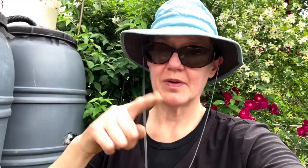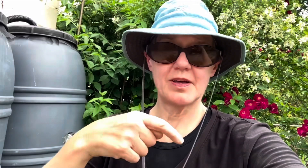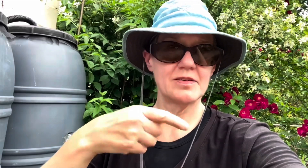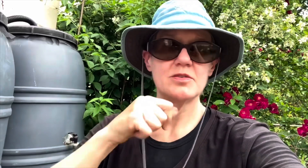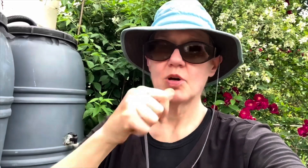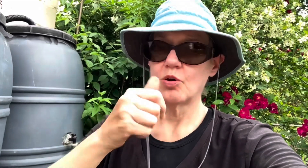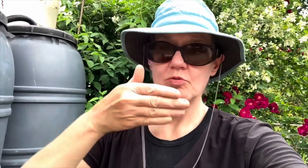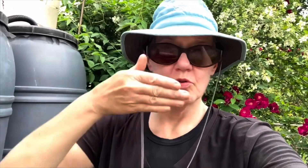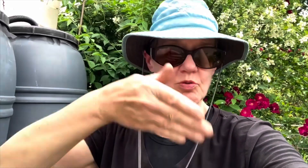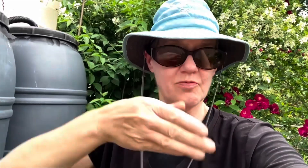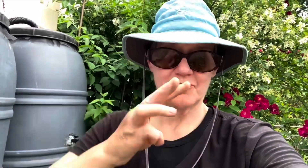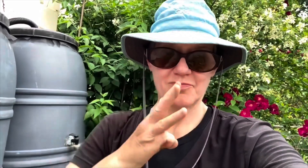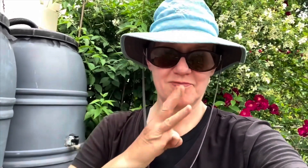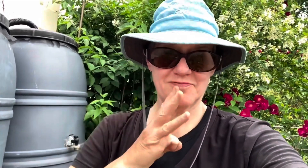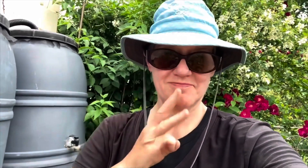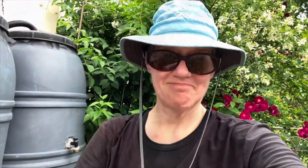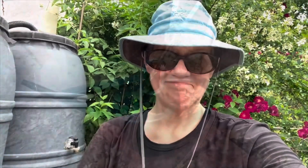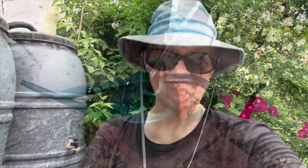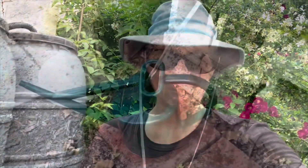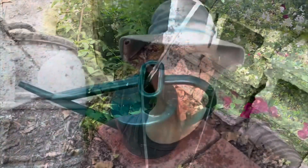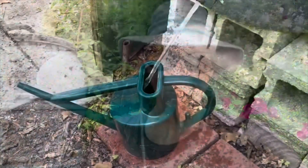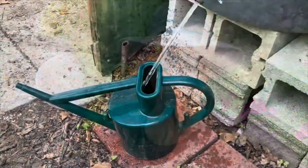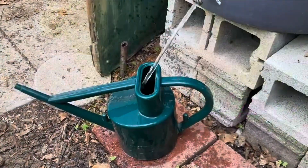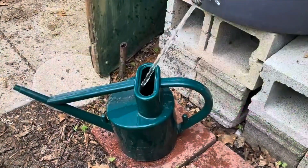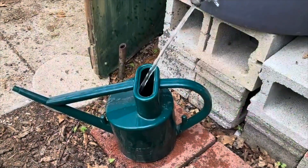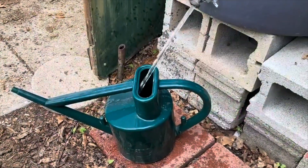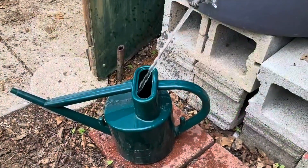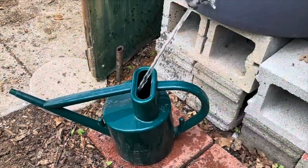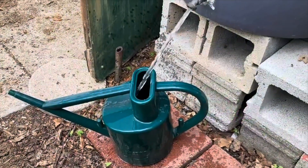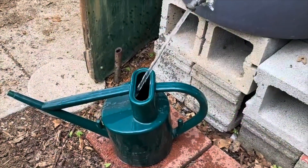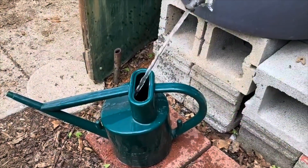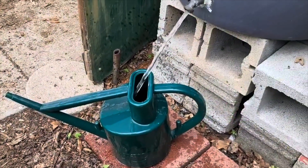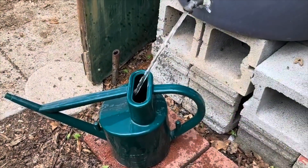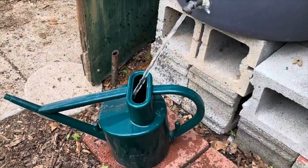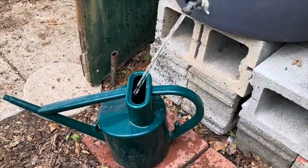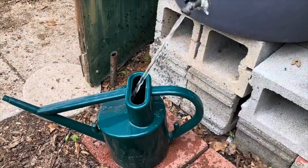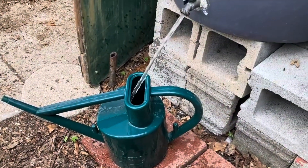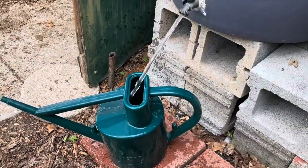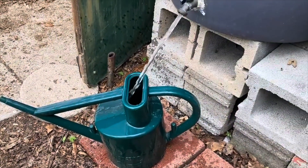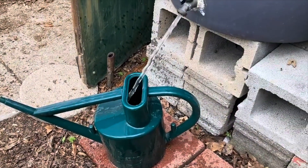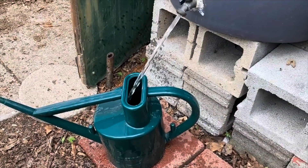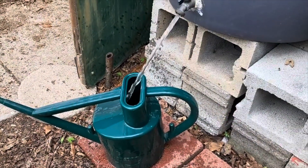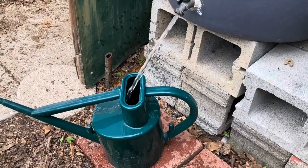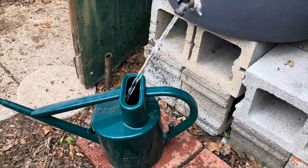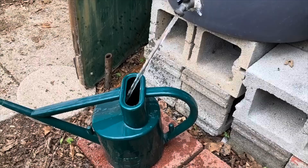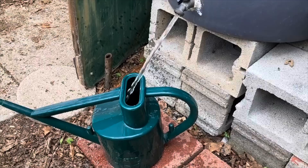going to rain this week and water for me. So make sure not to overwater your stevia.